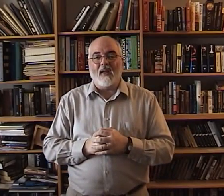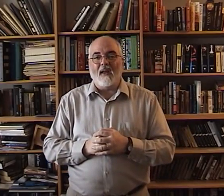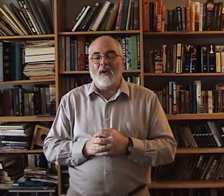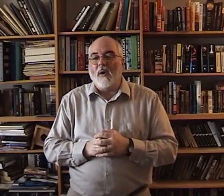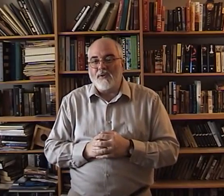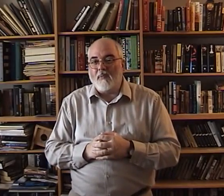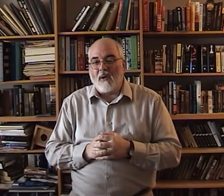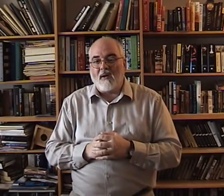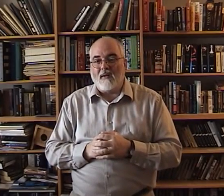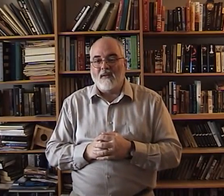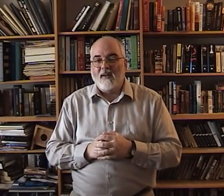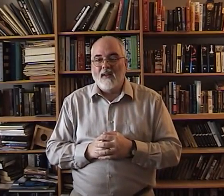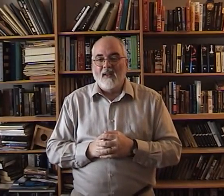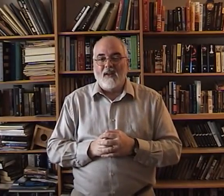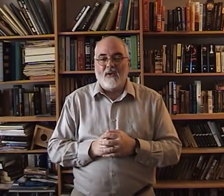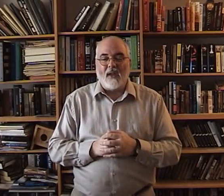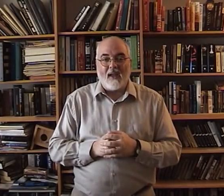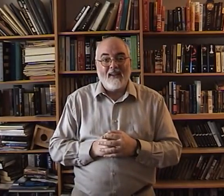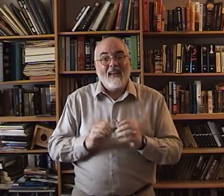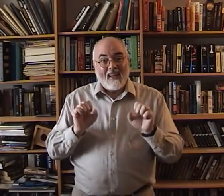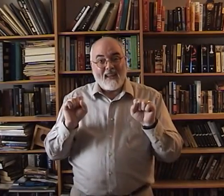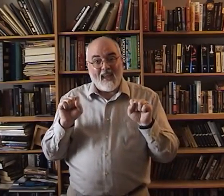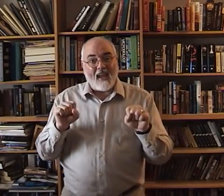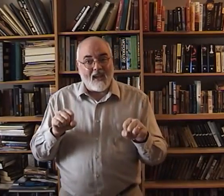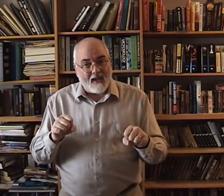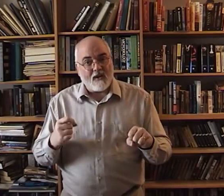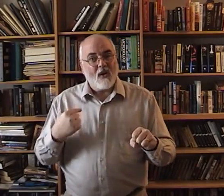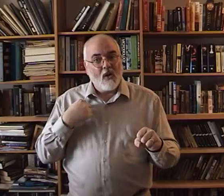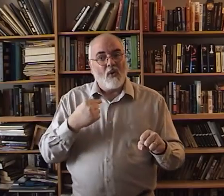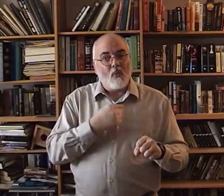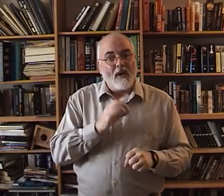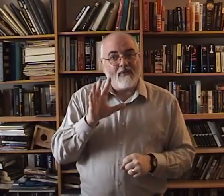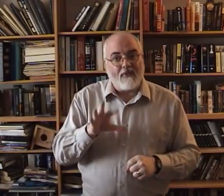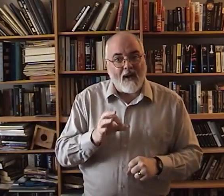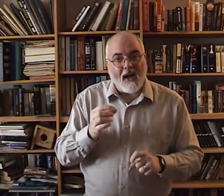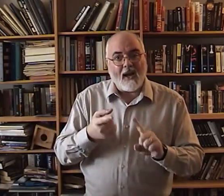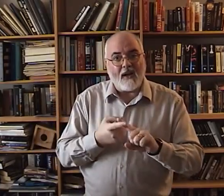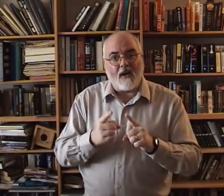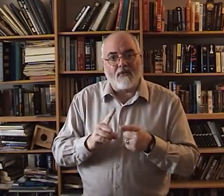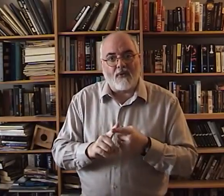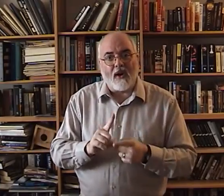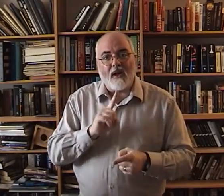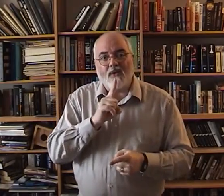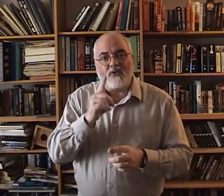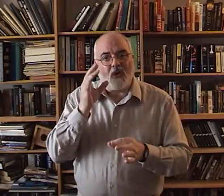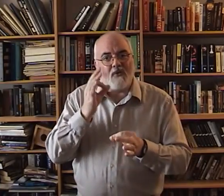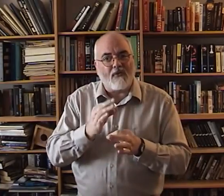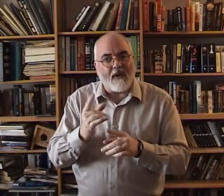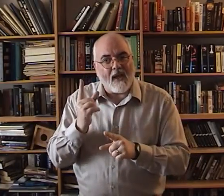a question mark. Okay. Can we find a friend so